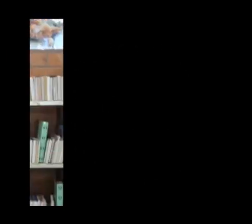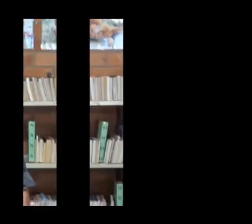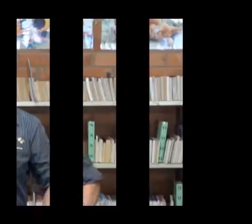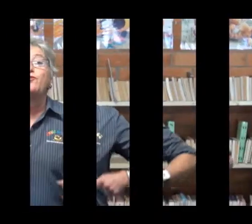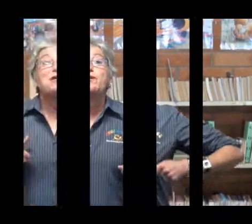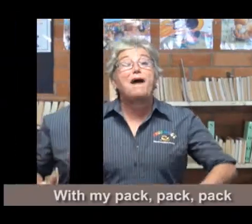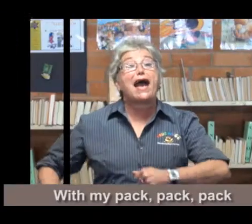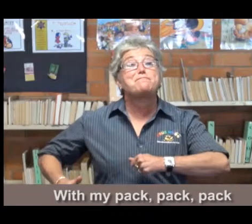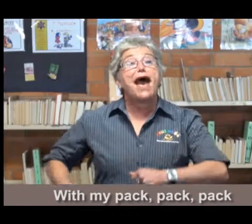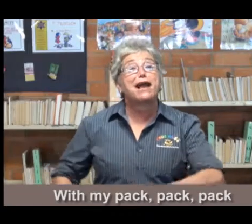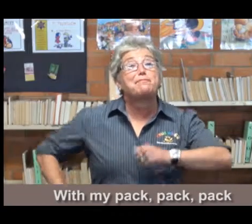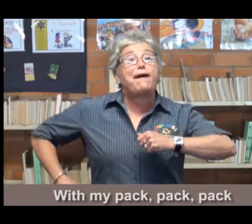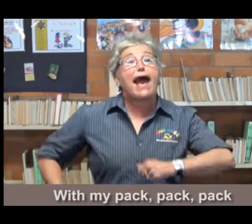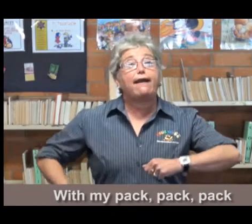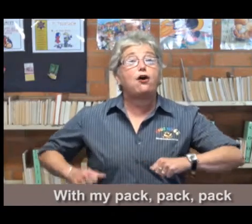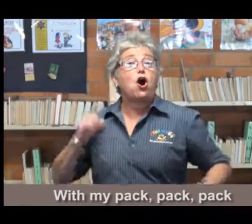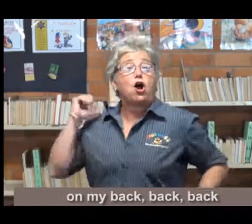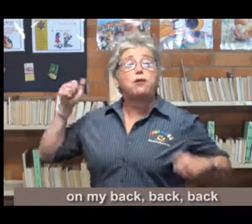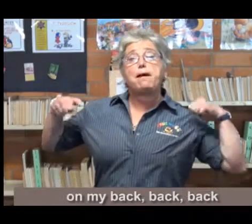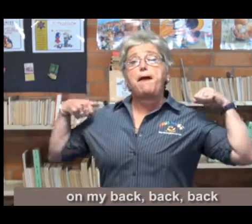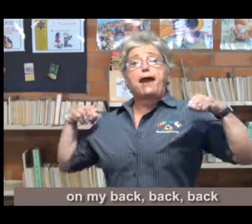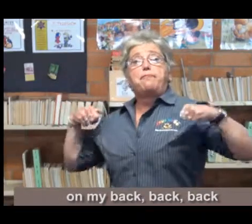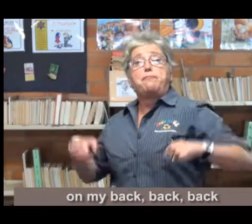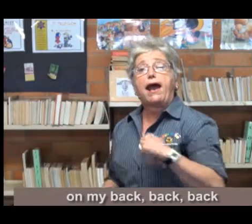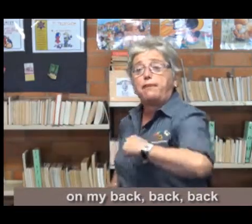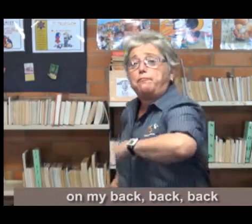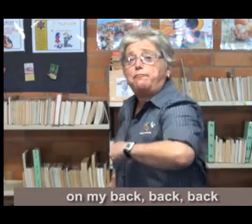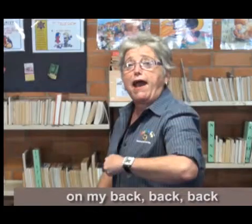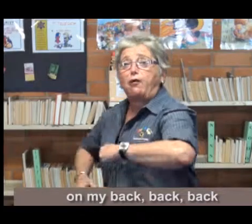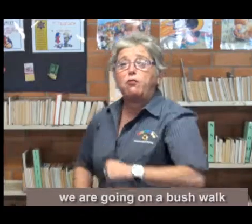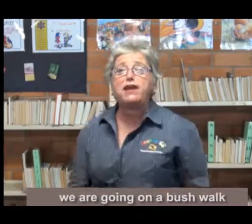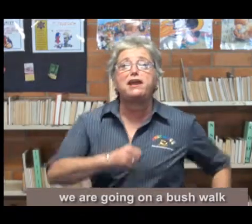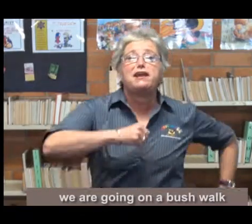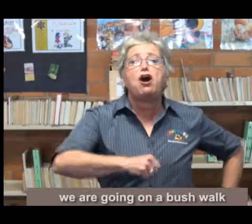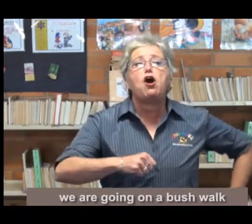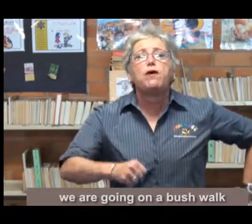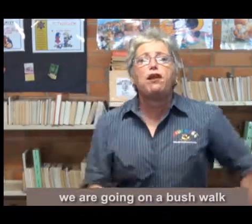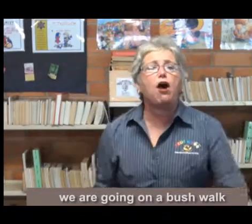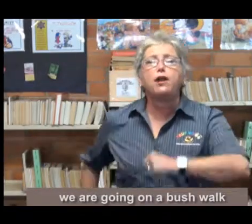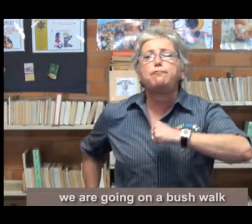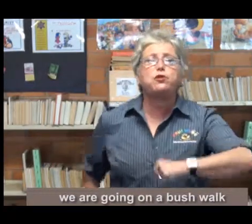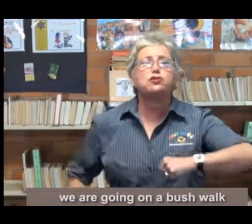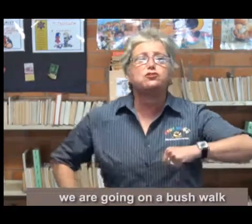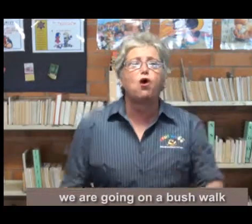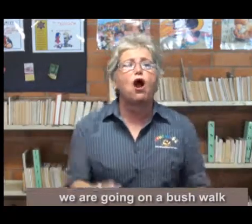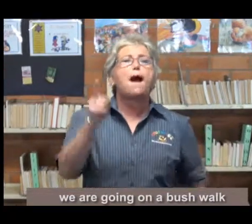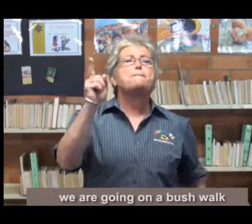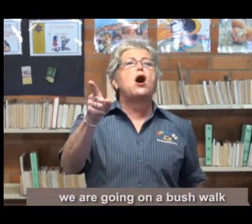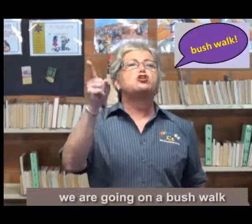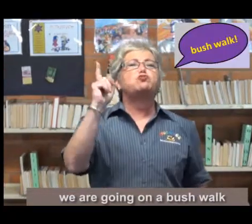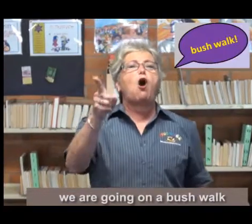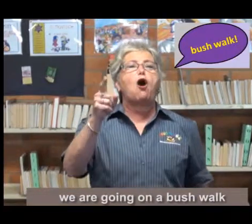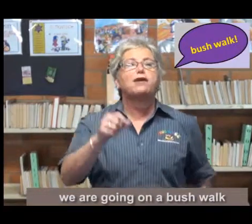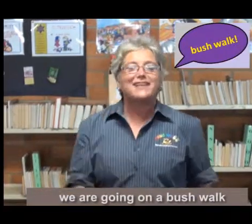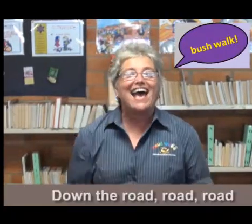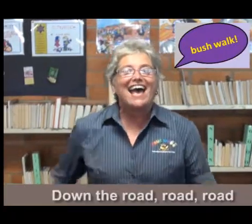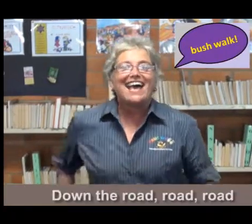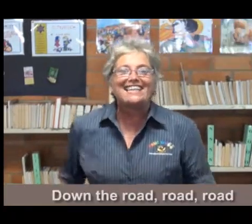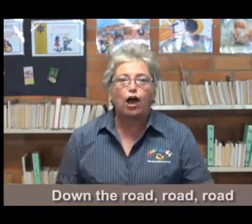With my pack, pack, pack on my back, back, back, we are going on a bushwalk. Bushwalk! Down